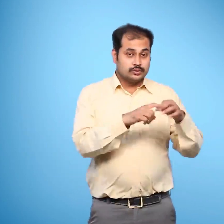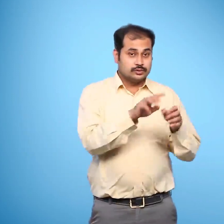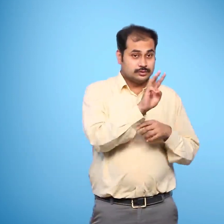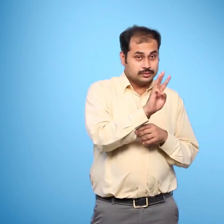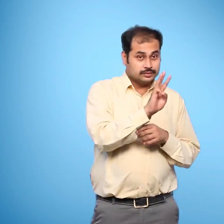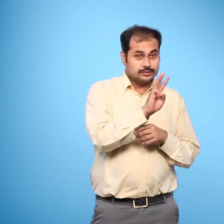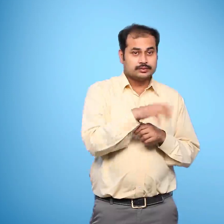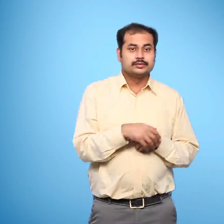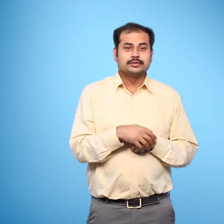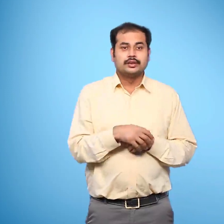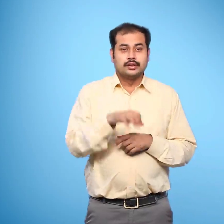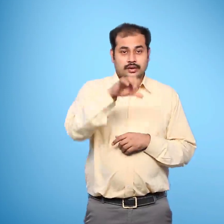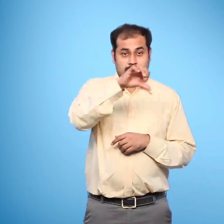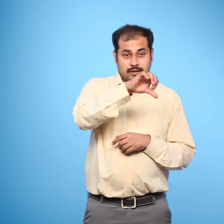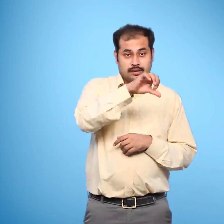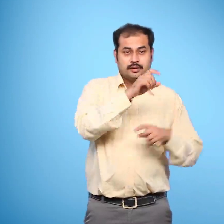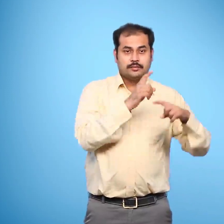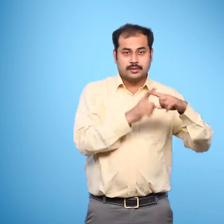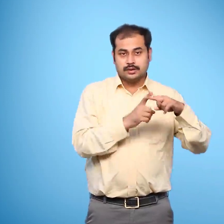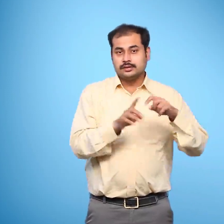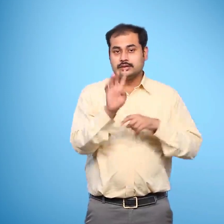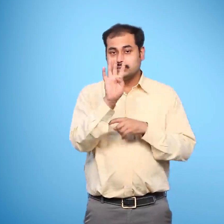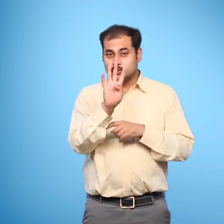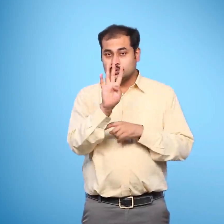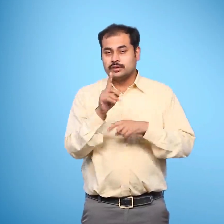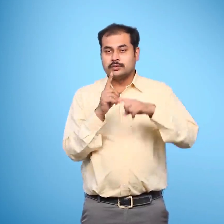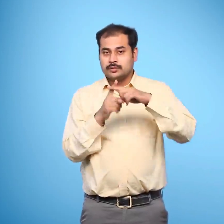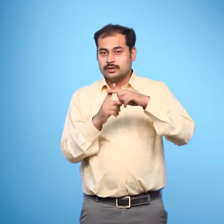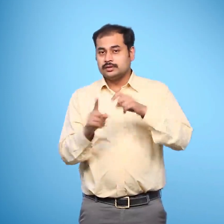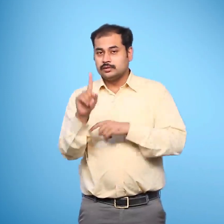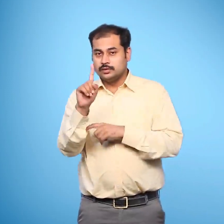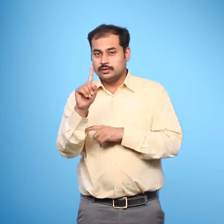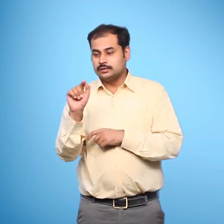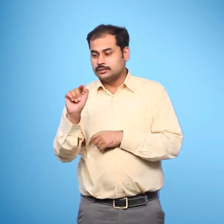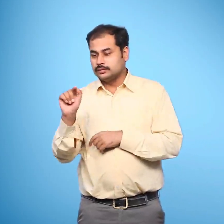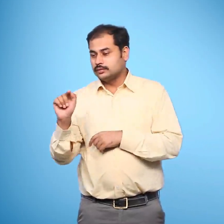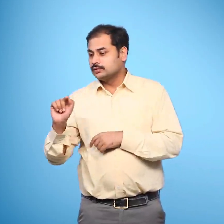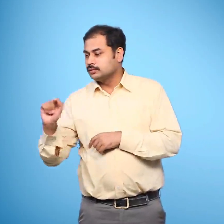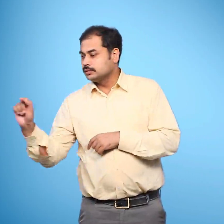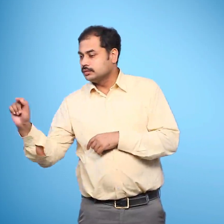Question 3. 9 plus 4 plus 1 is equal to dash.